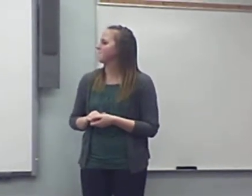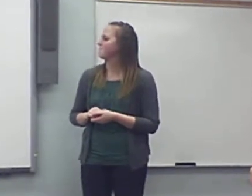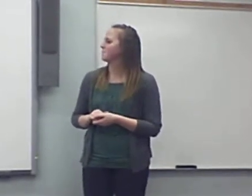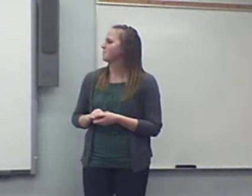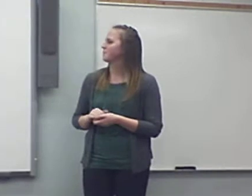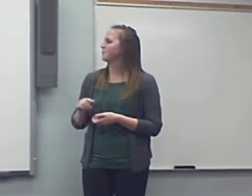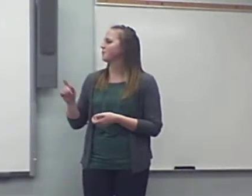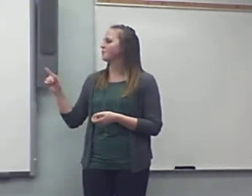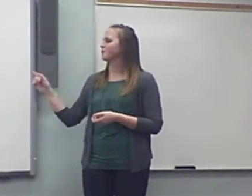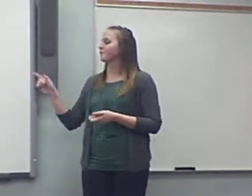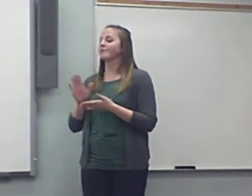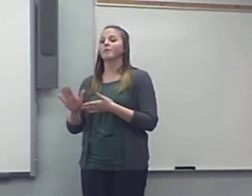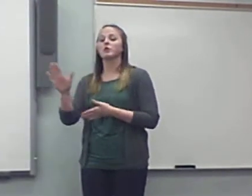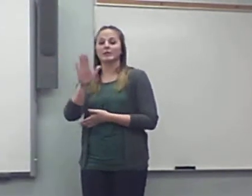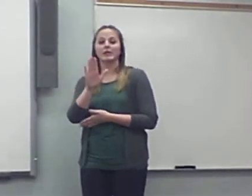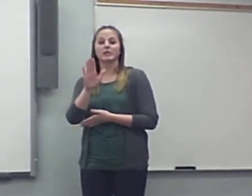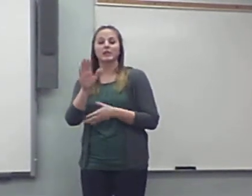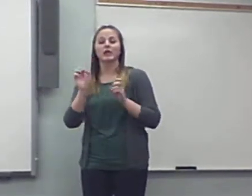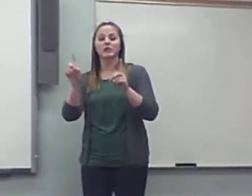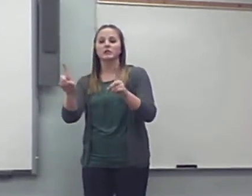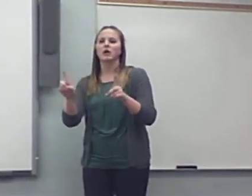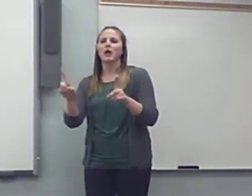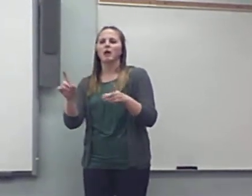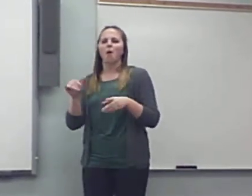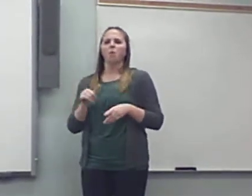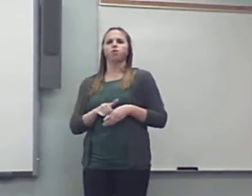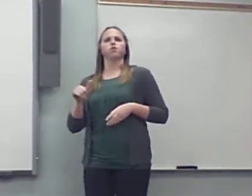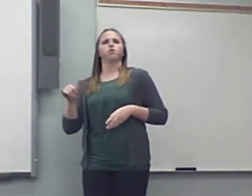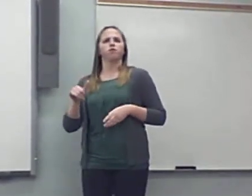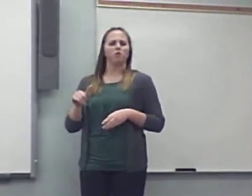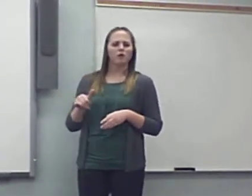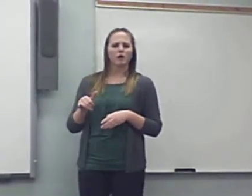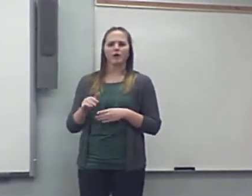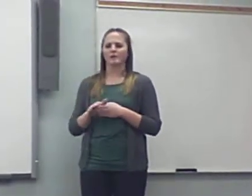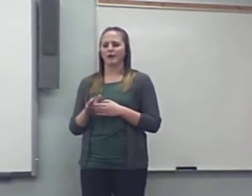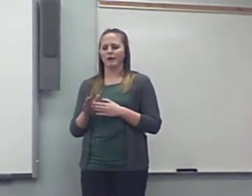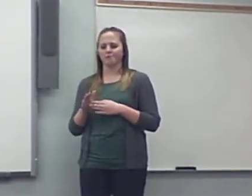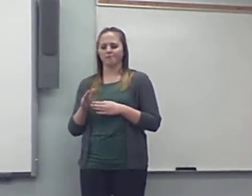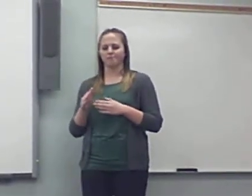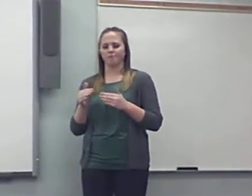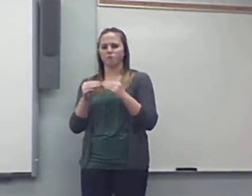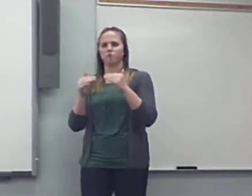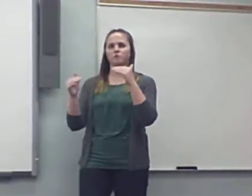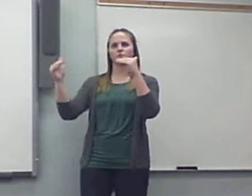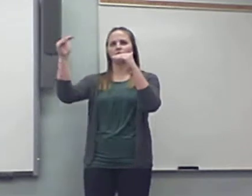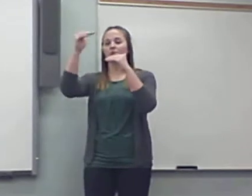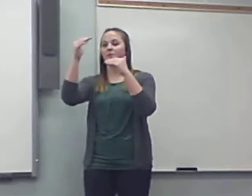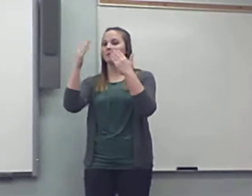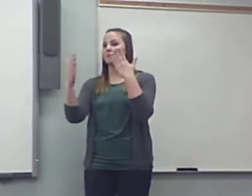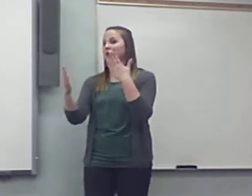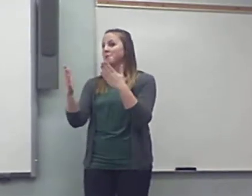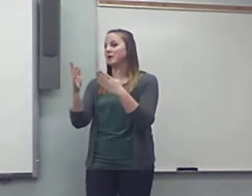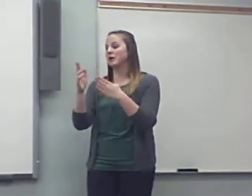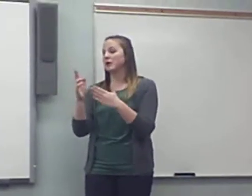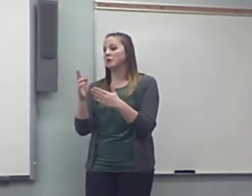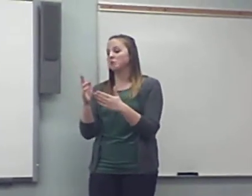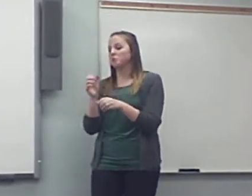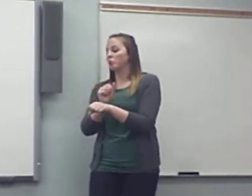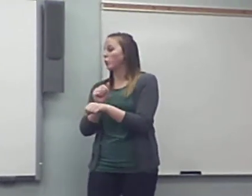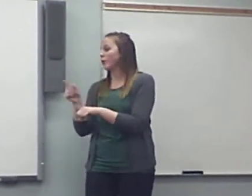technical vocabulary at a higher level, that's going to maybe influence your ability to go into legal someday, because now you have a